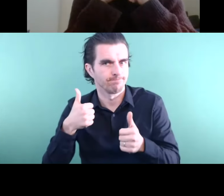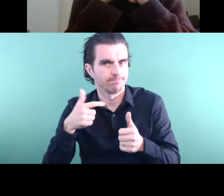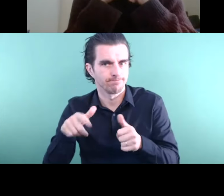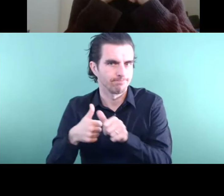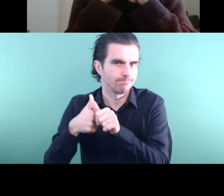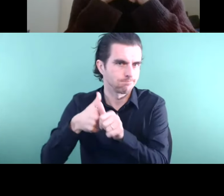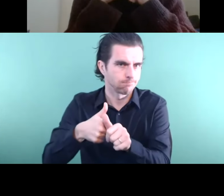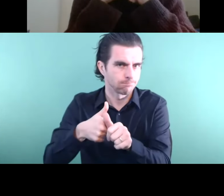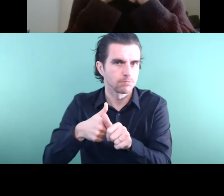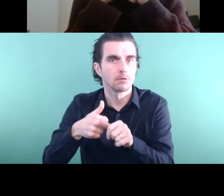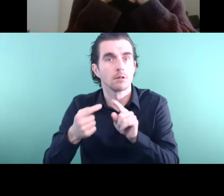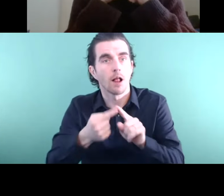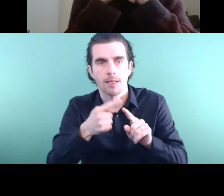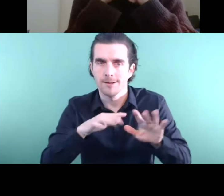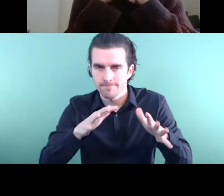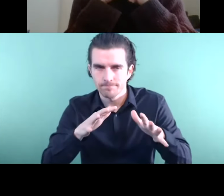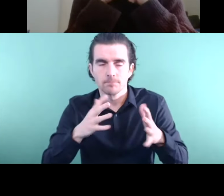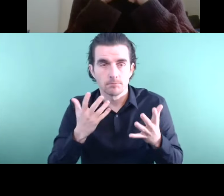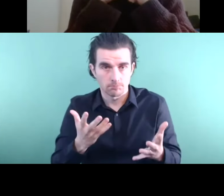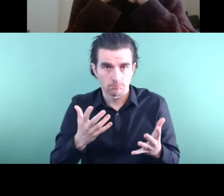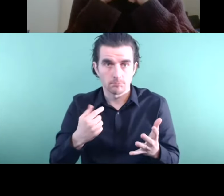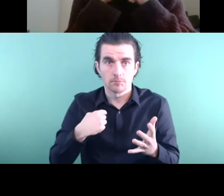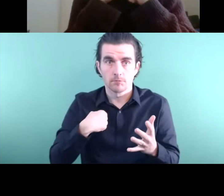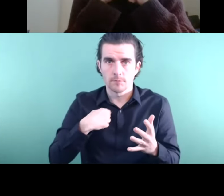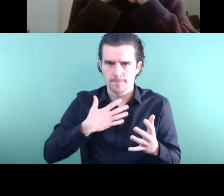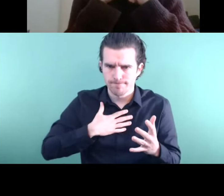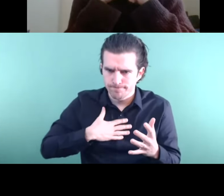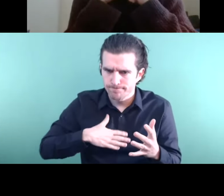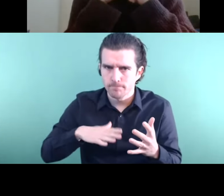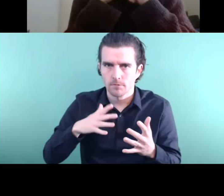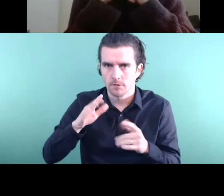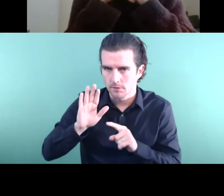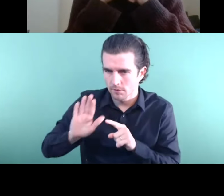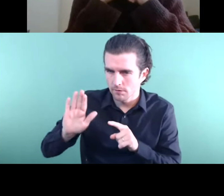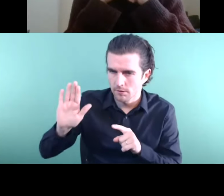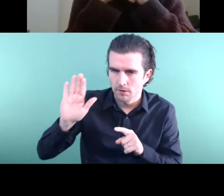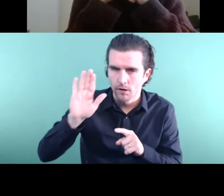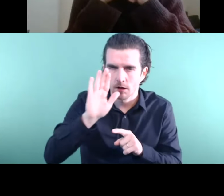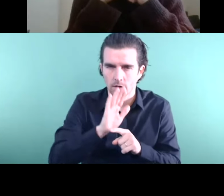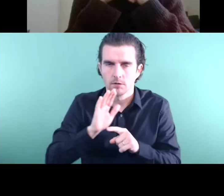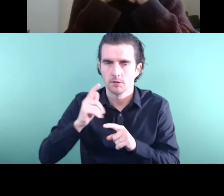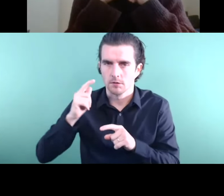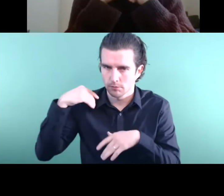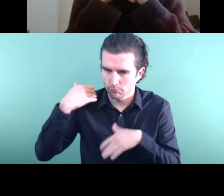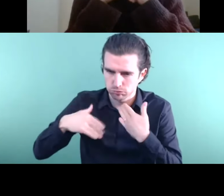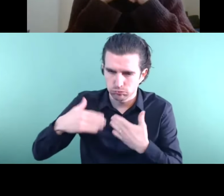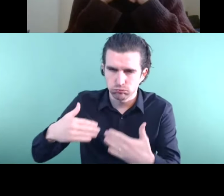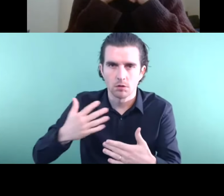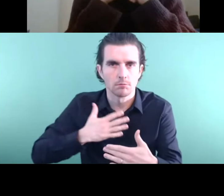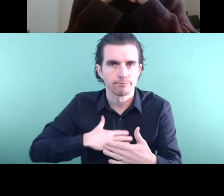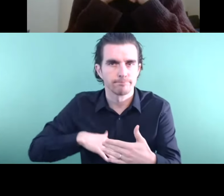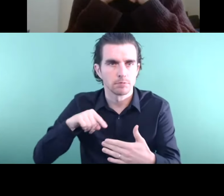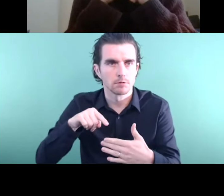So that's something any UK researchers will need to understand, is how these different institutions